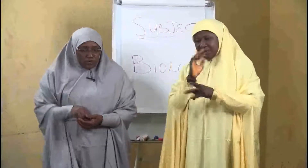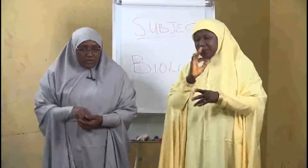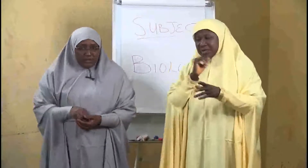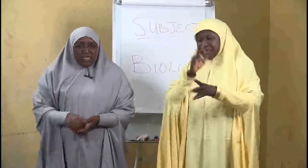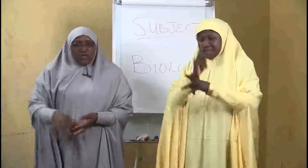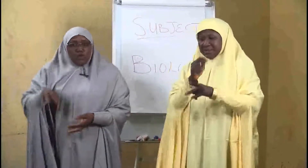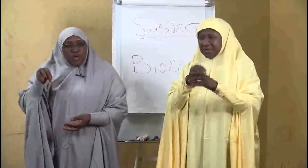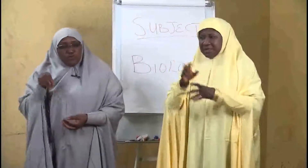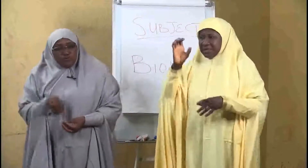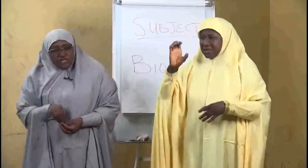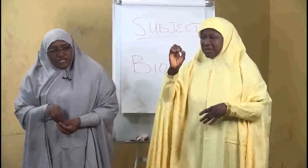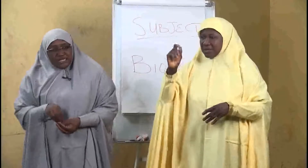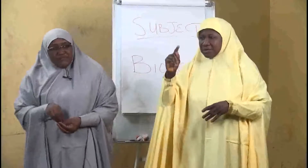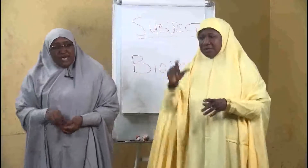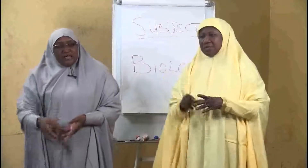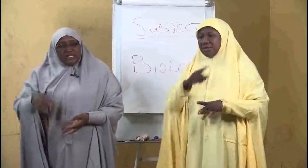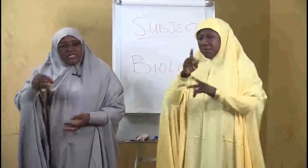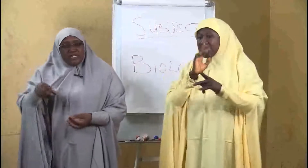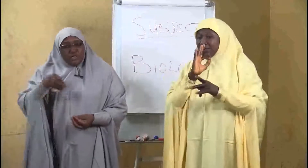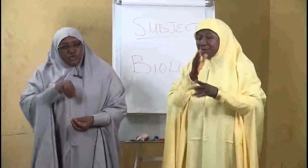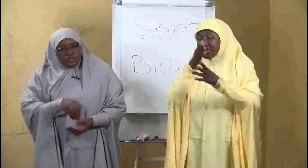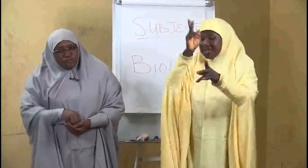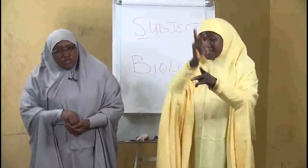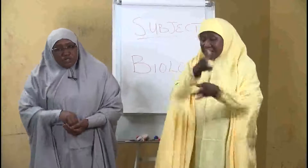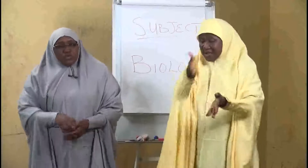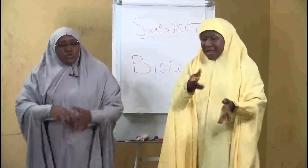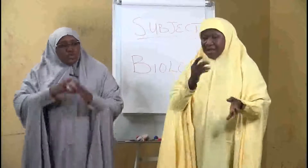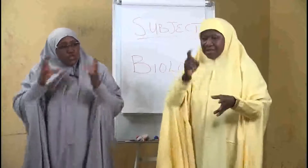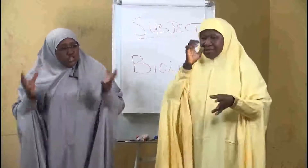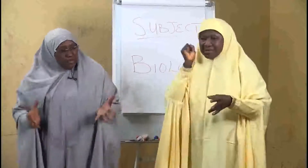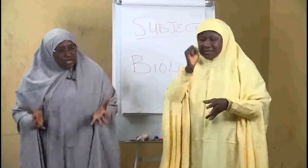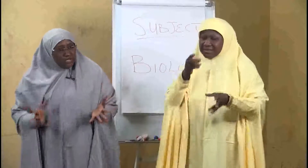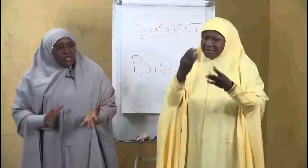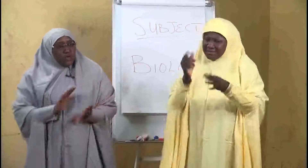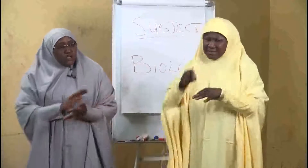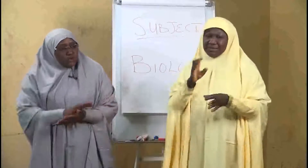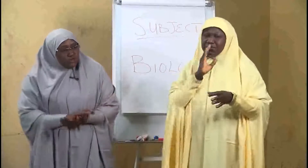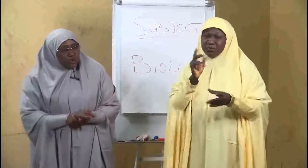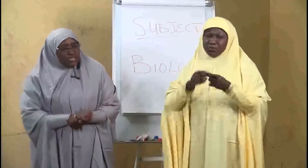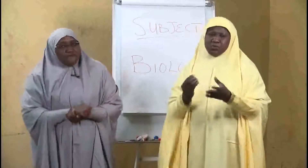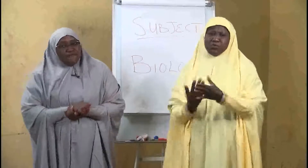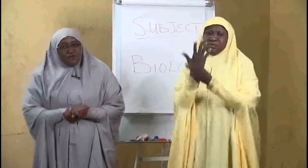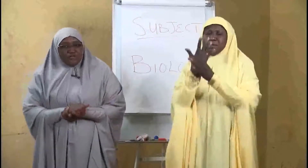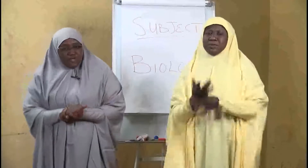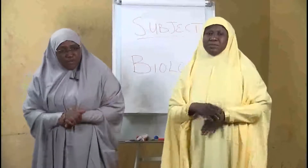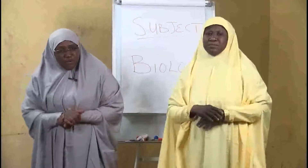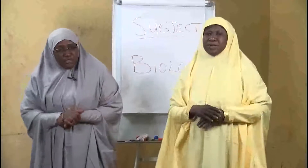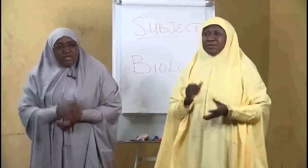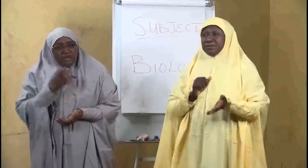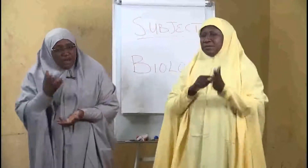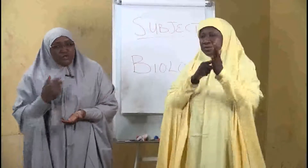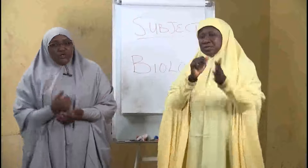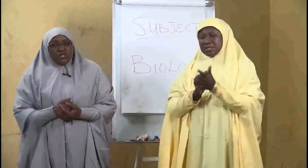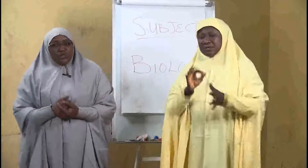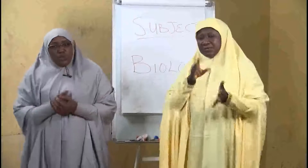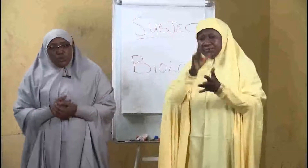the cotyledon. So when food is reserved there, the seed uses the food to germinate, which shows to us that food is very important.